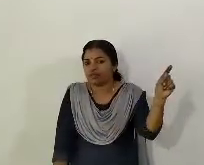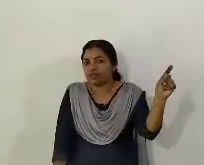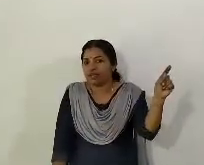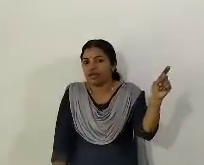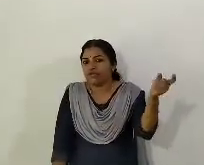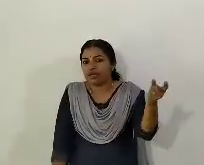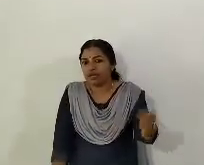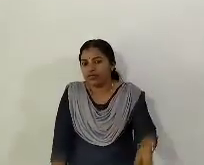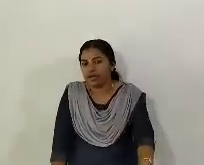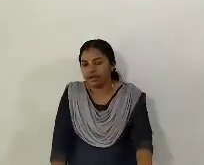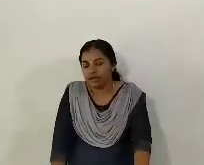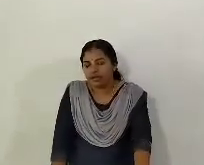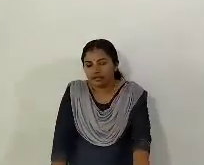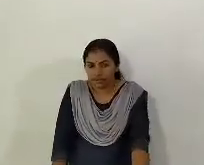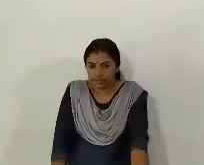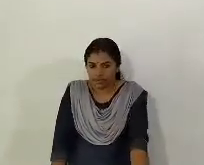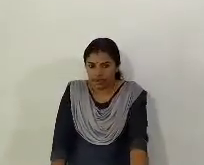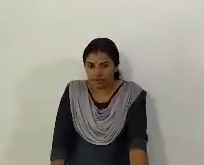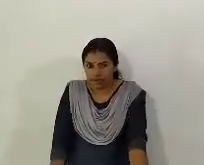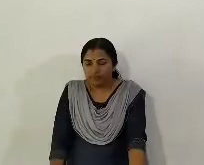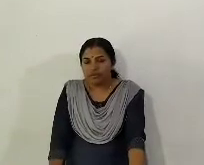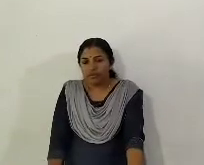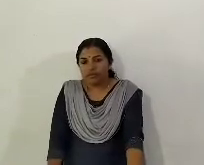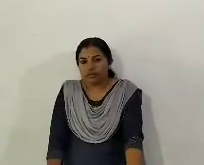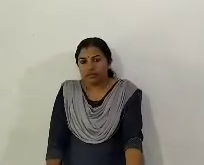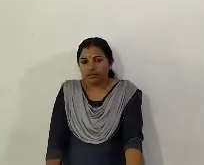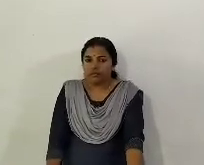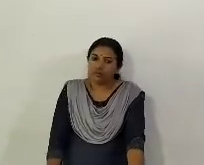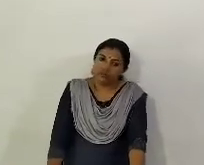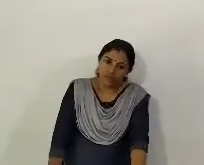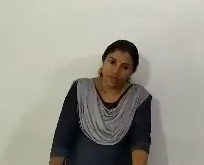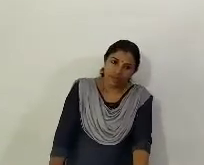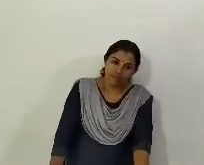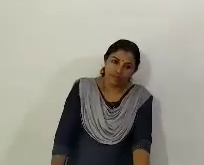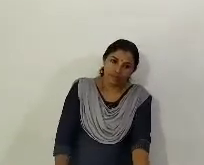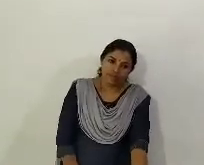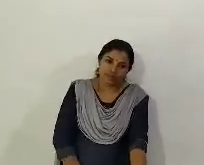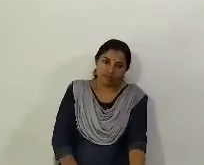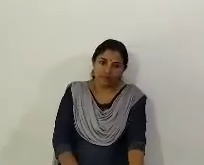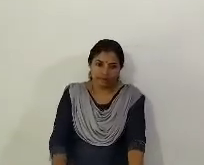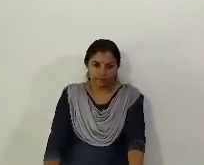advertisement given in such a way. Okay, bye.